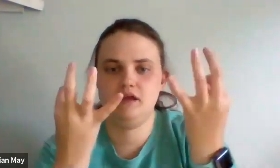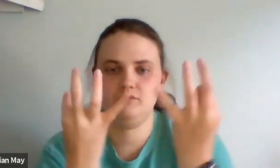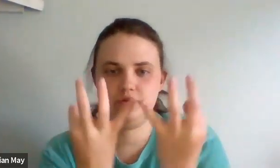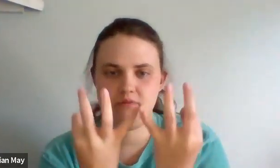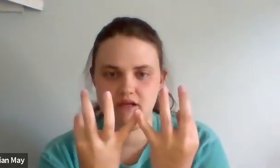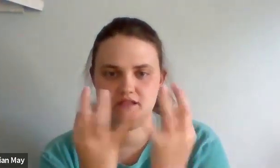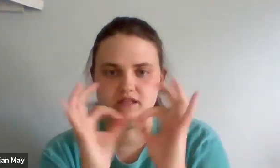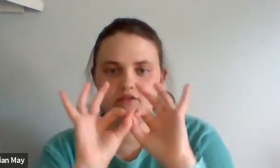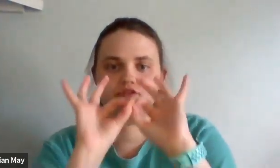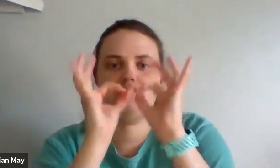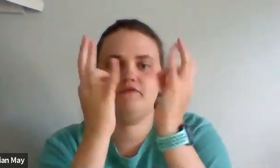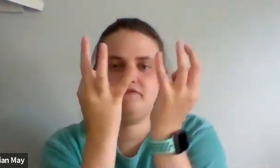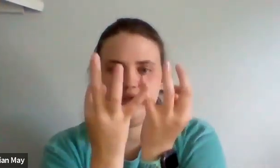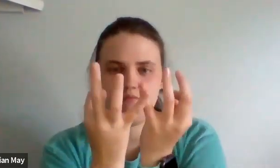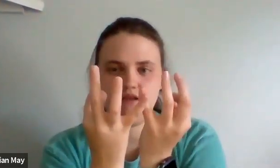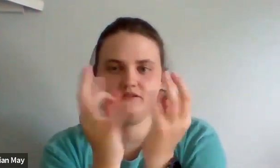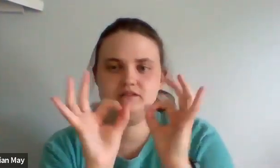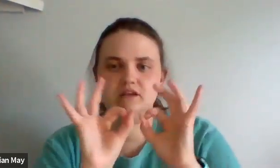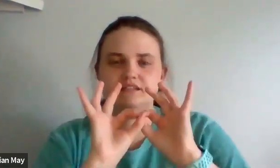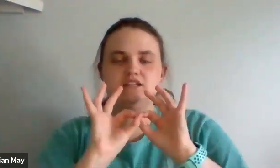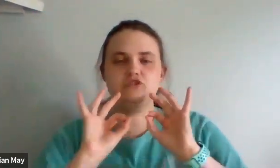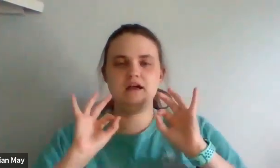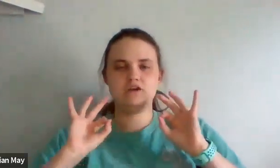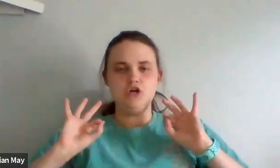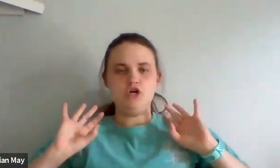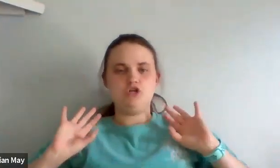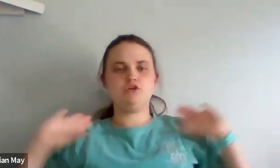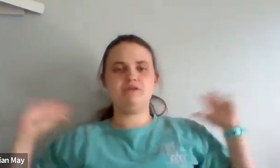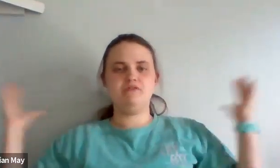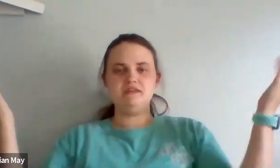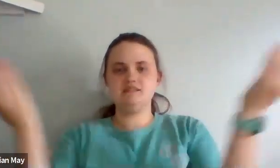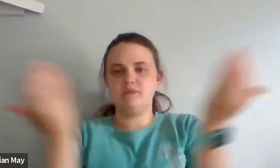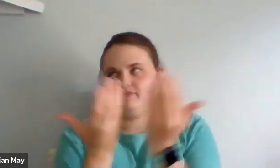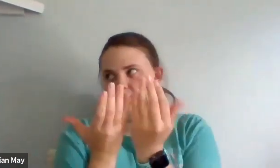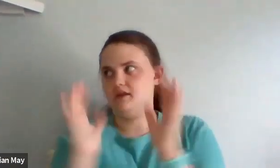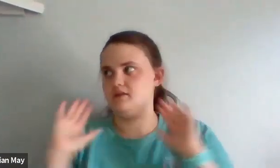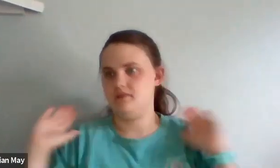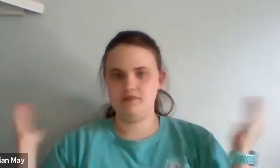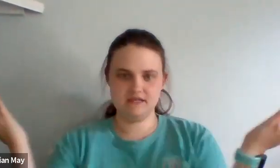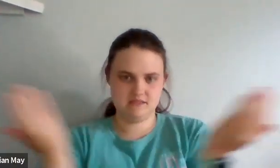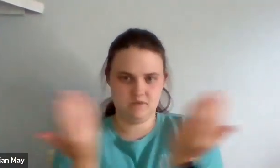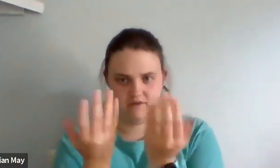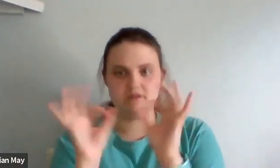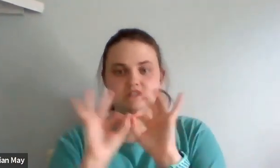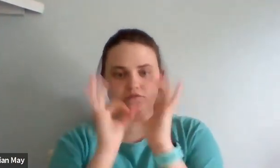end with your pinkies together. So family. And it's because you're showing this is my family. This is my family. So